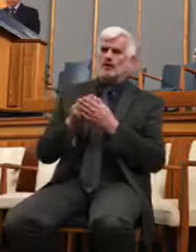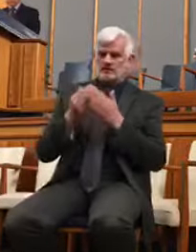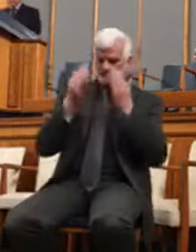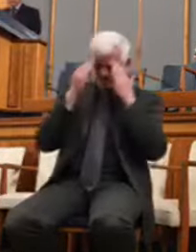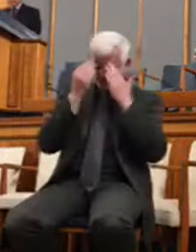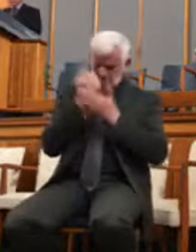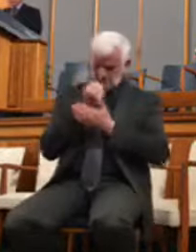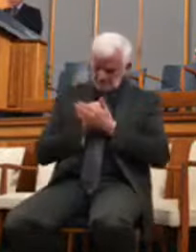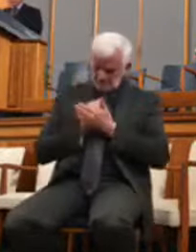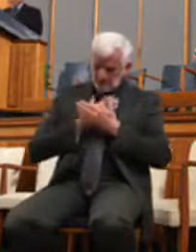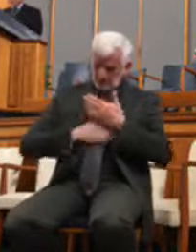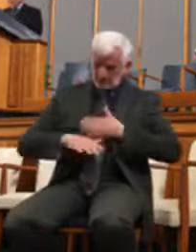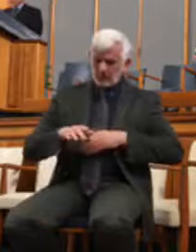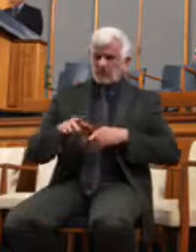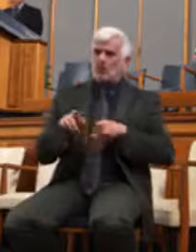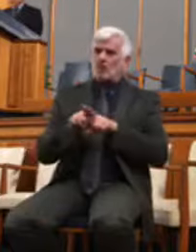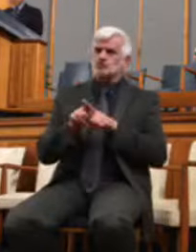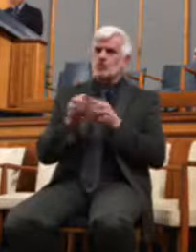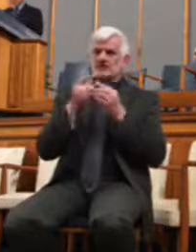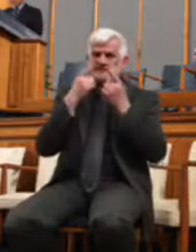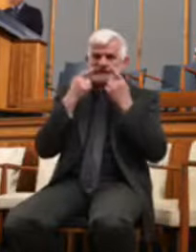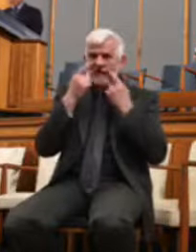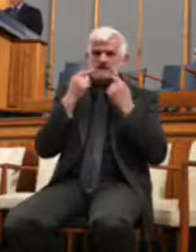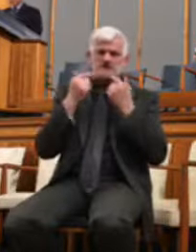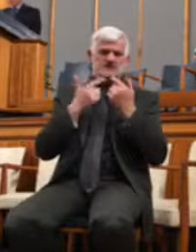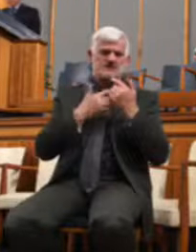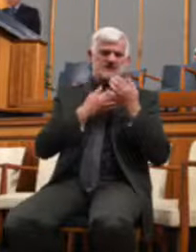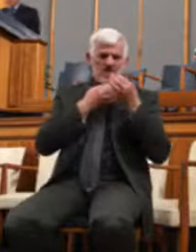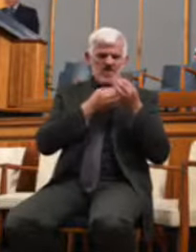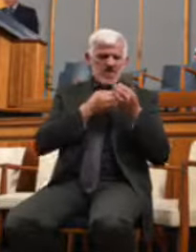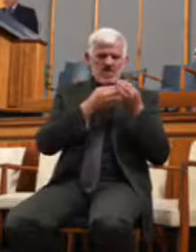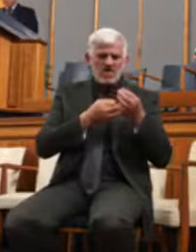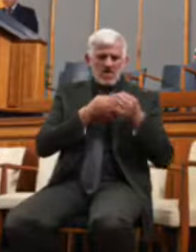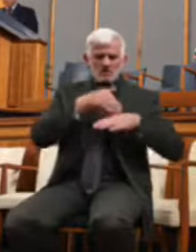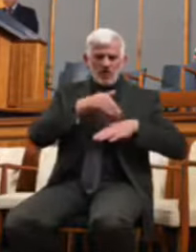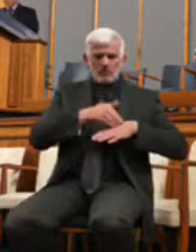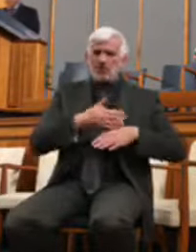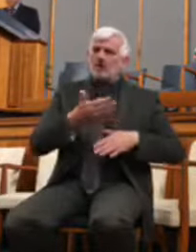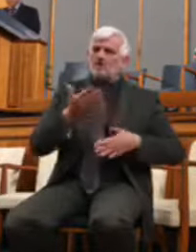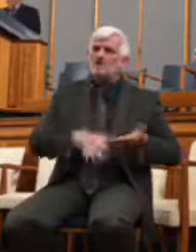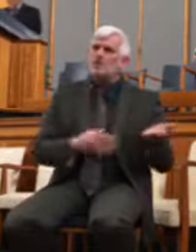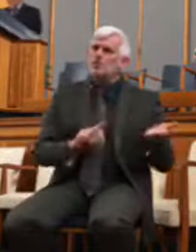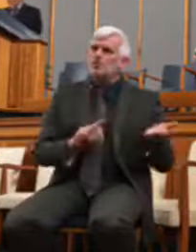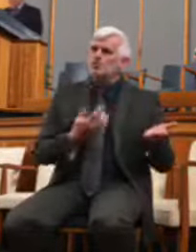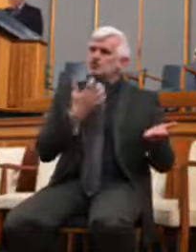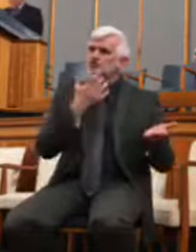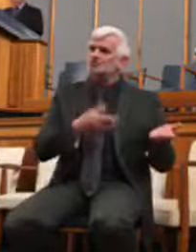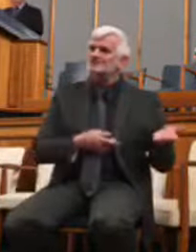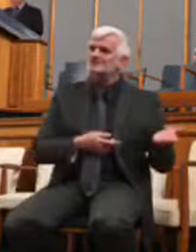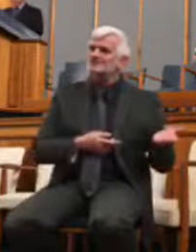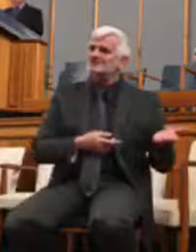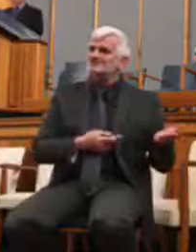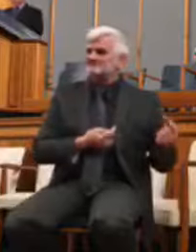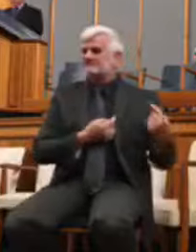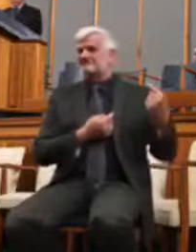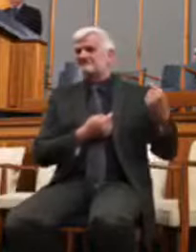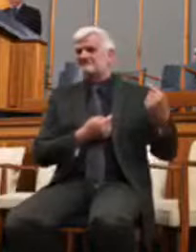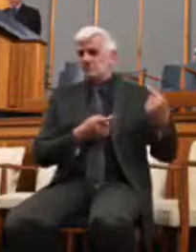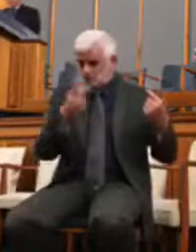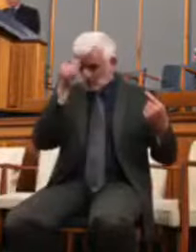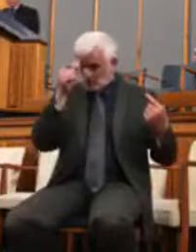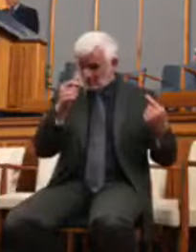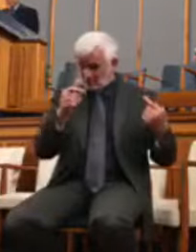mind, and with many tears and temptations, which befell me by the body in weight of the Jews,